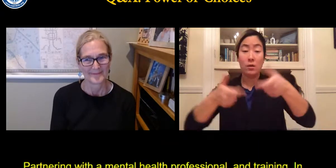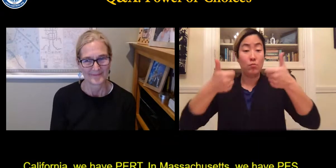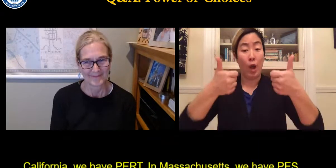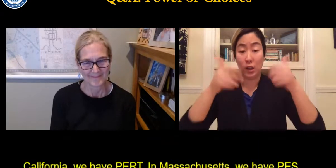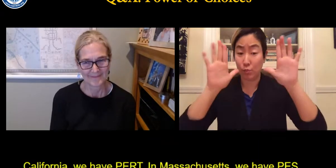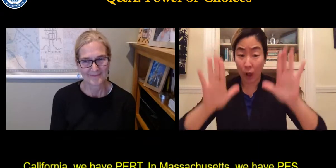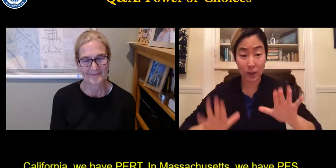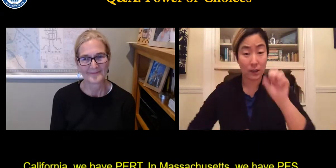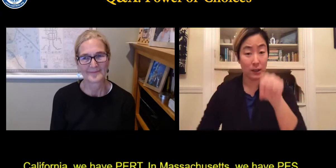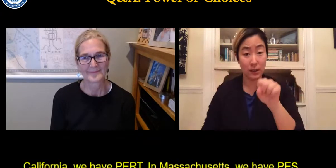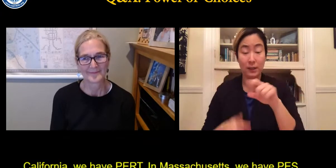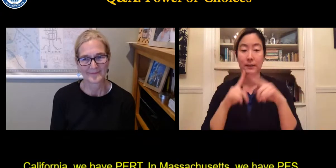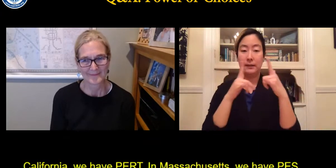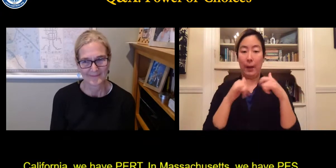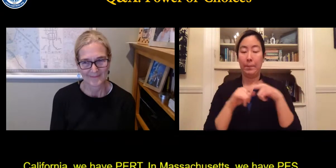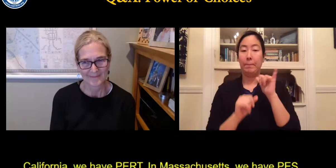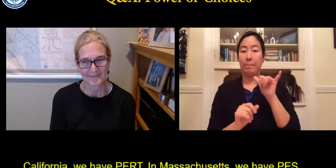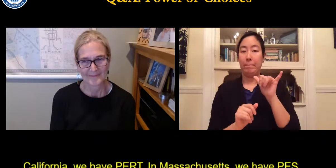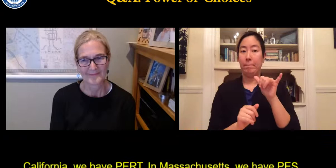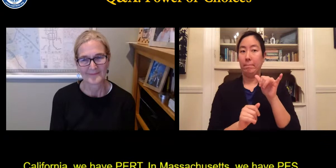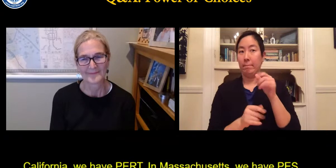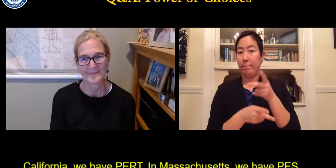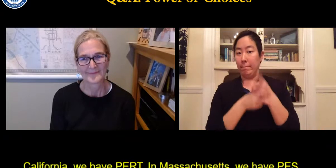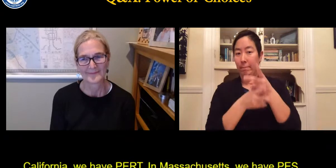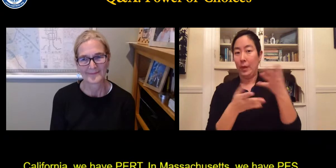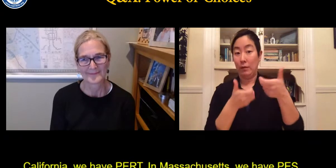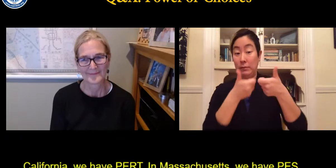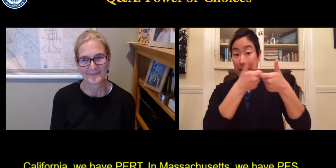shows up. We have to keep in mind that law